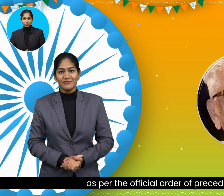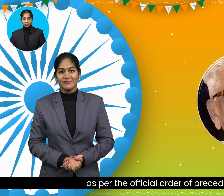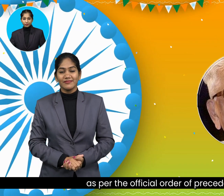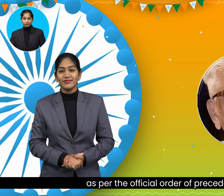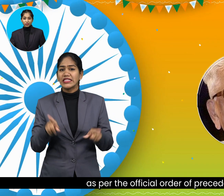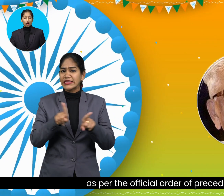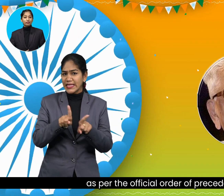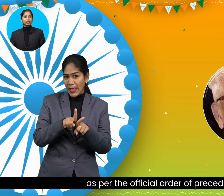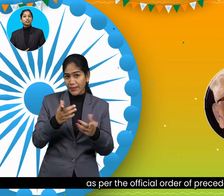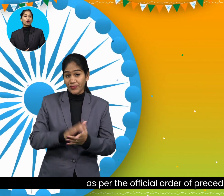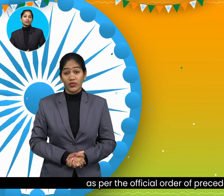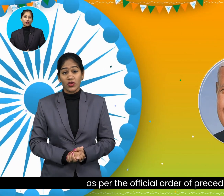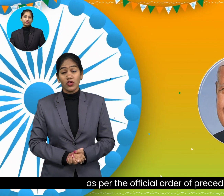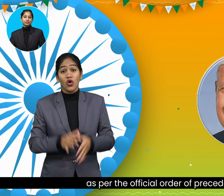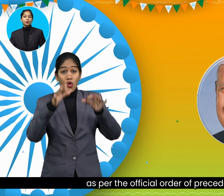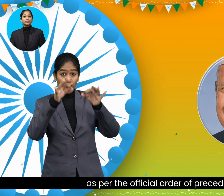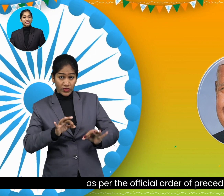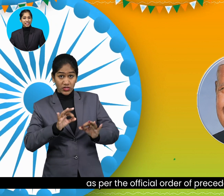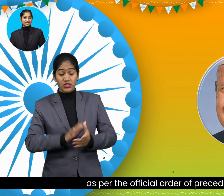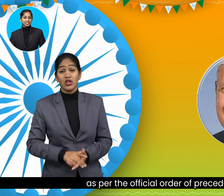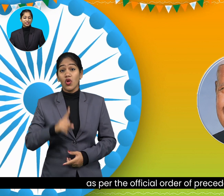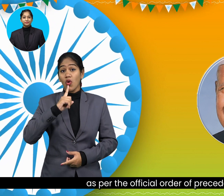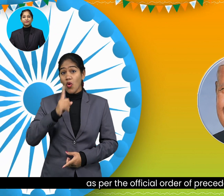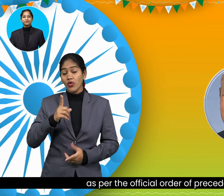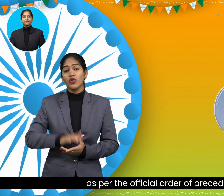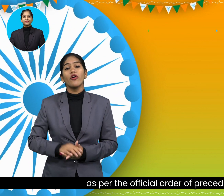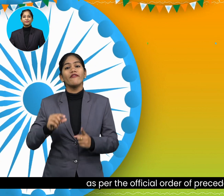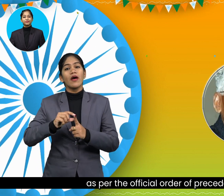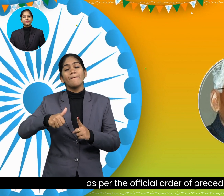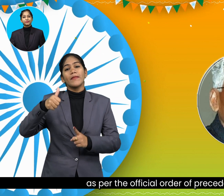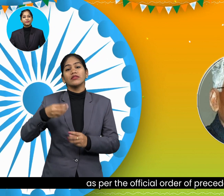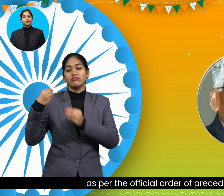as per the official order of precedence.